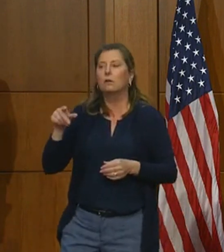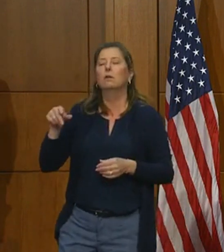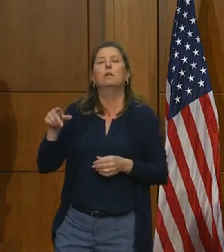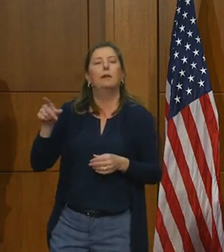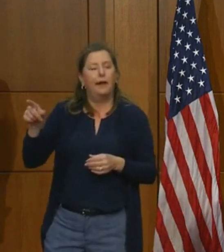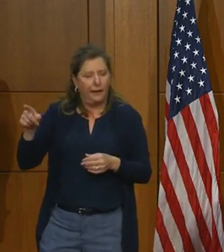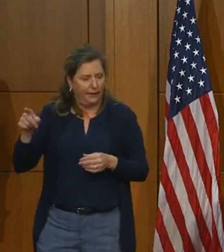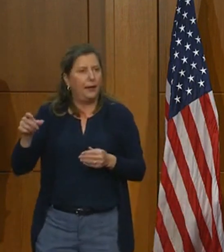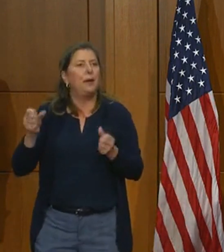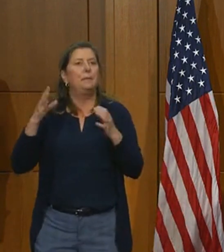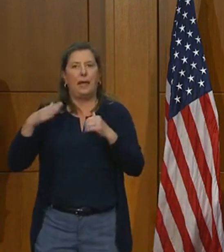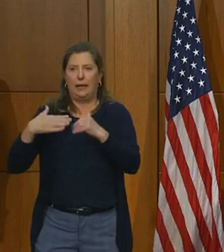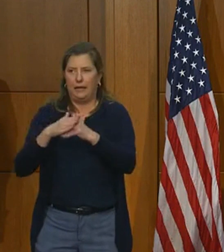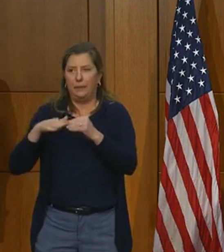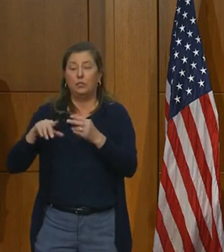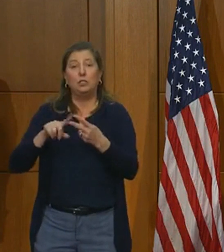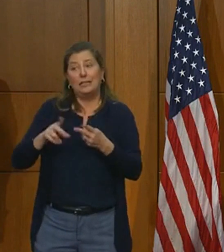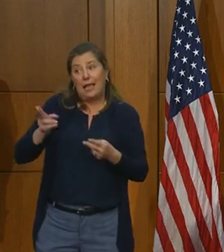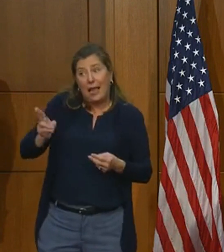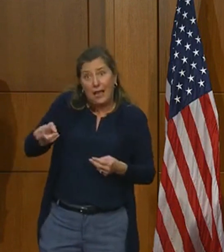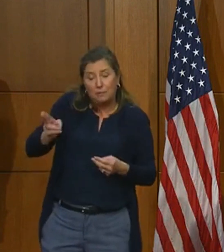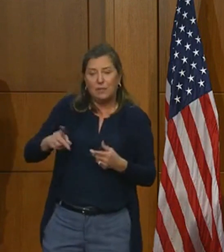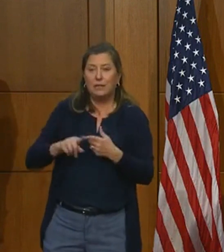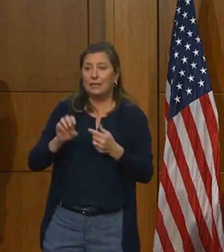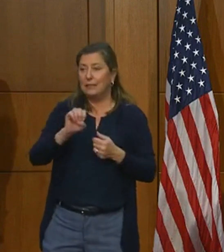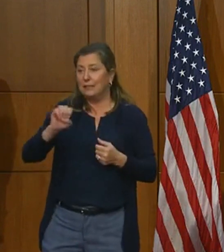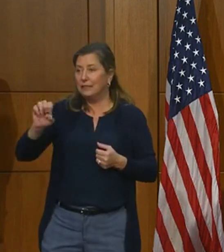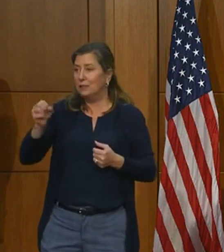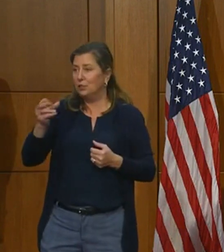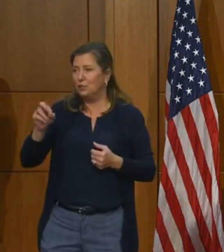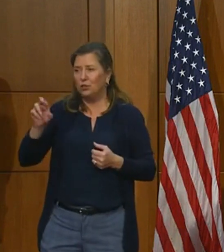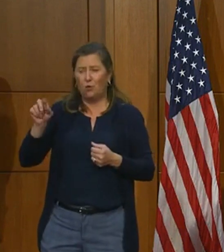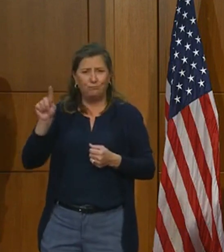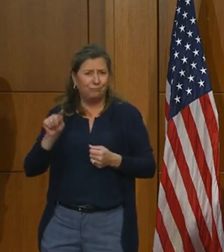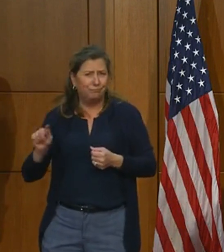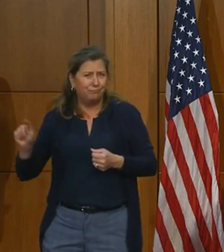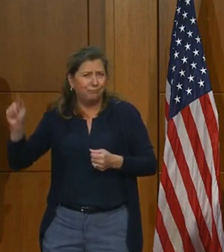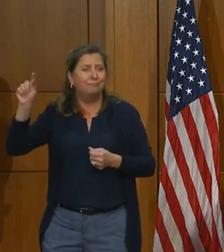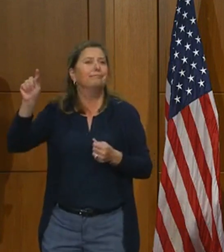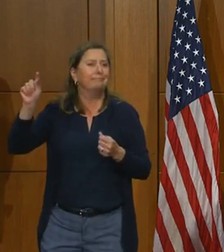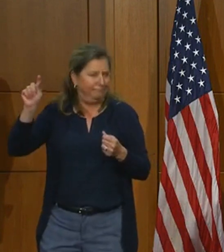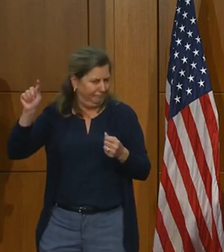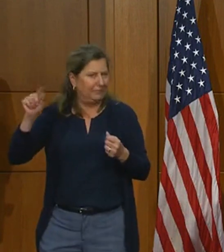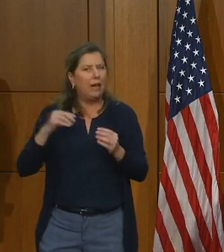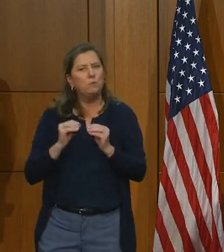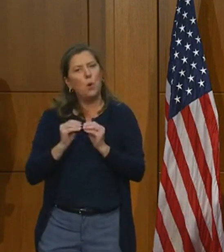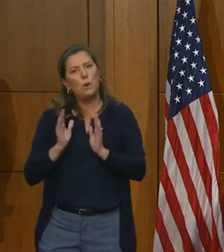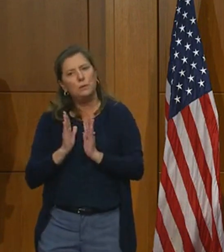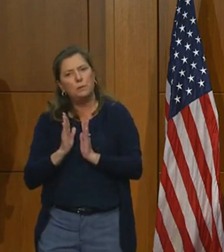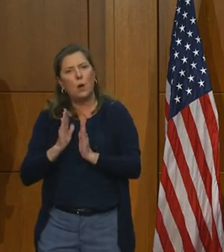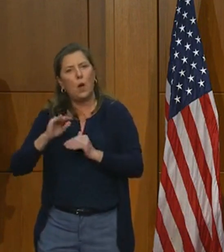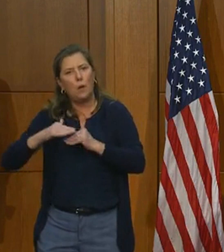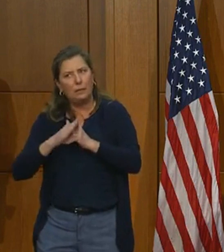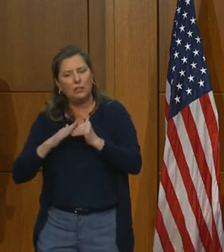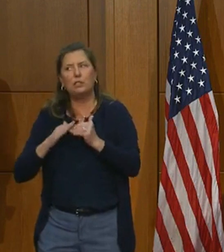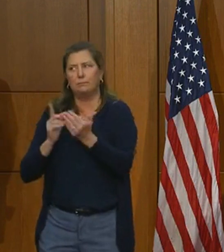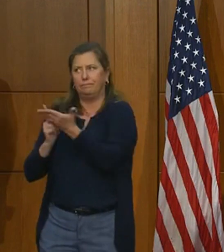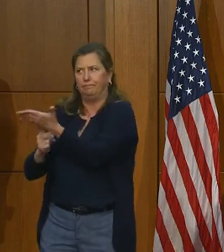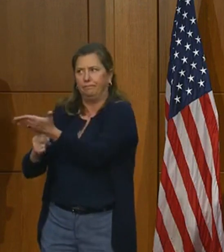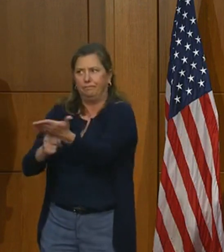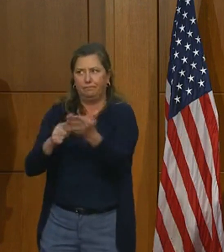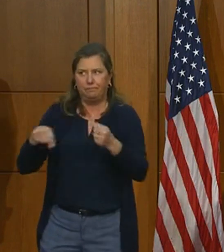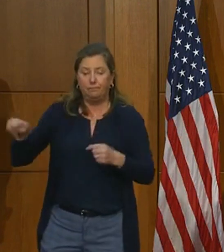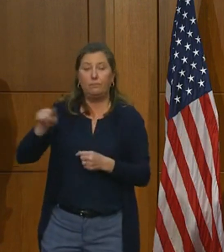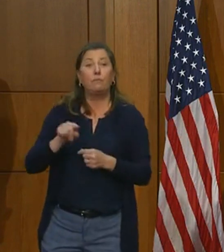a significant number of beaches, Hampton, the Eastern Shore, and other areas where they're smaller beaches. And so